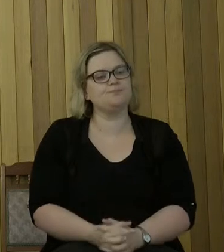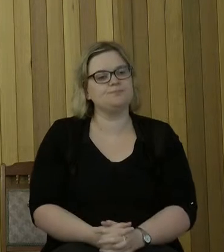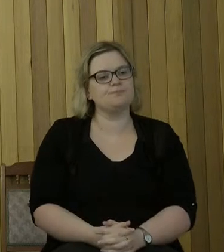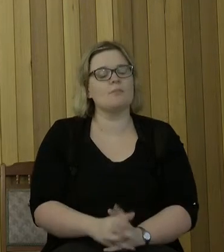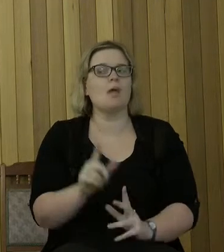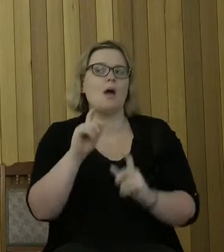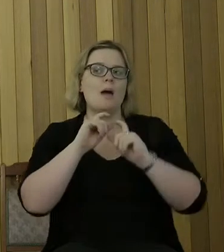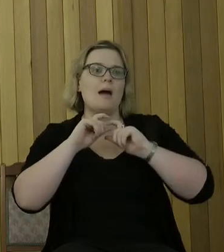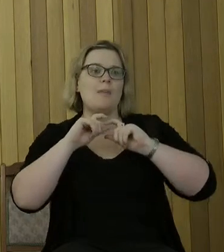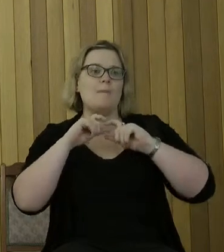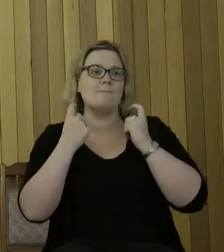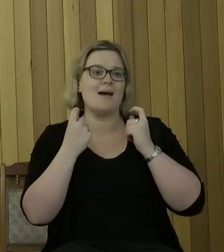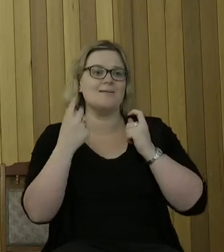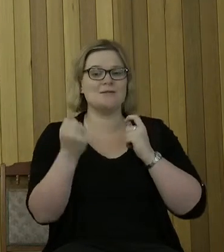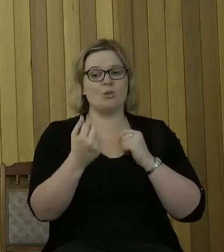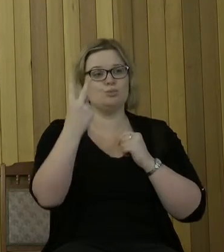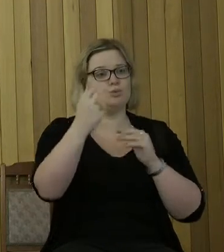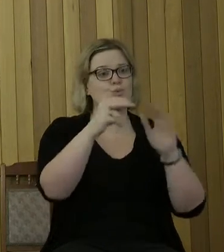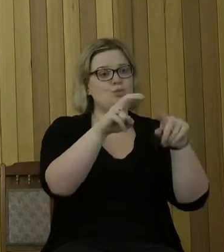And the pastor got 2 chairs.